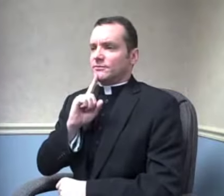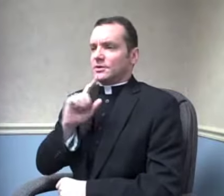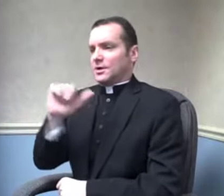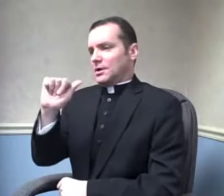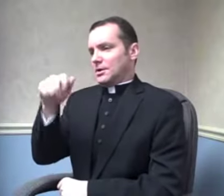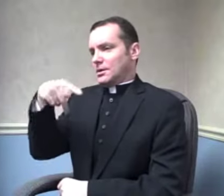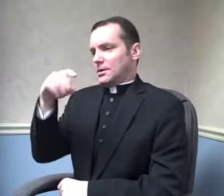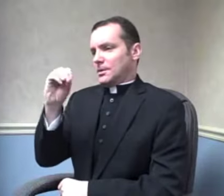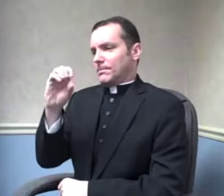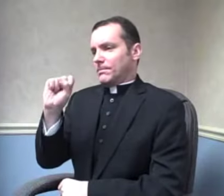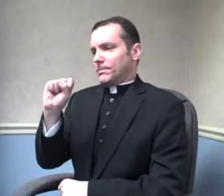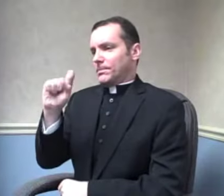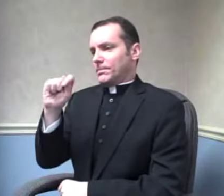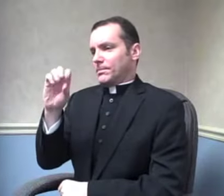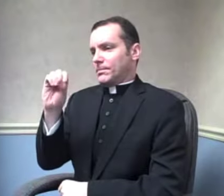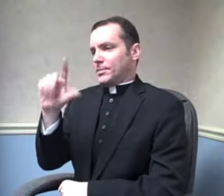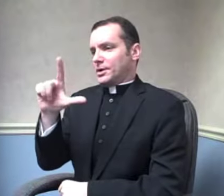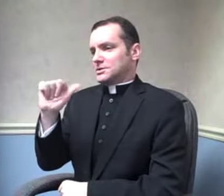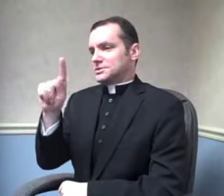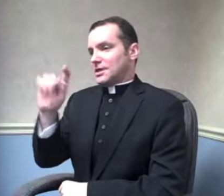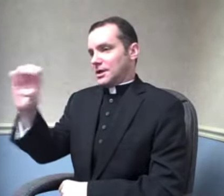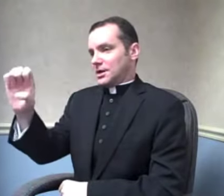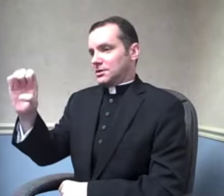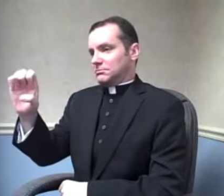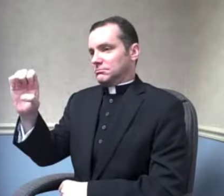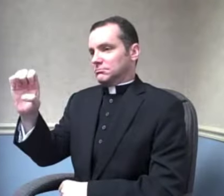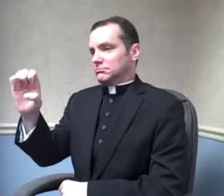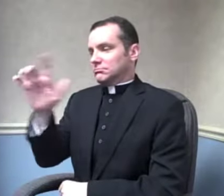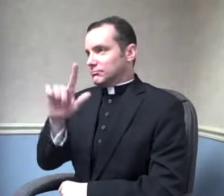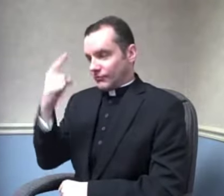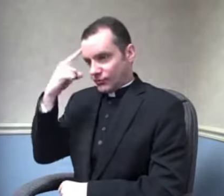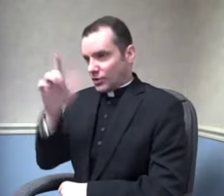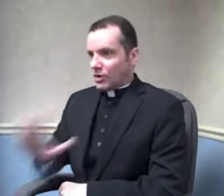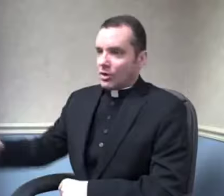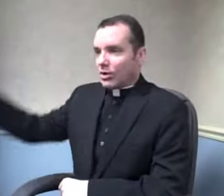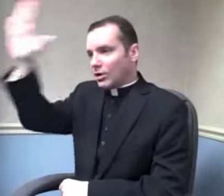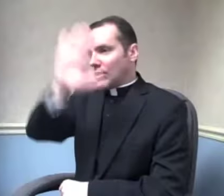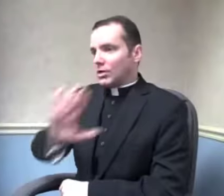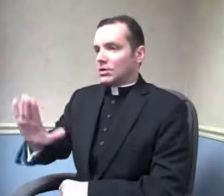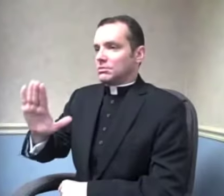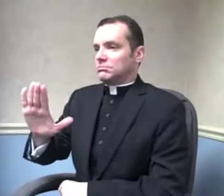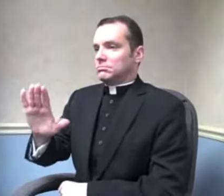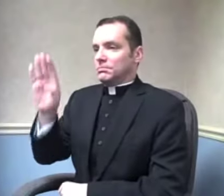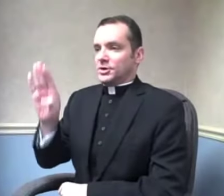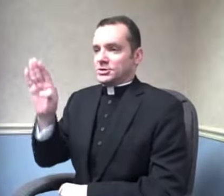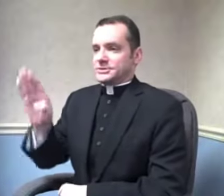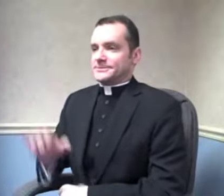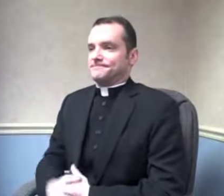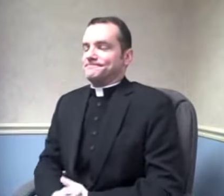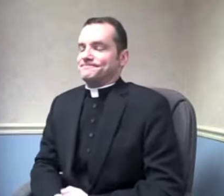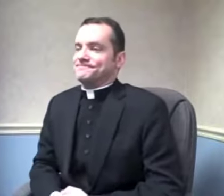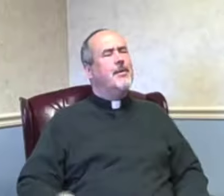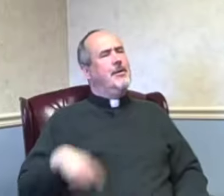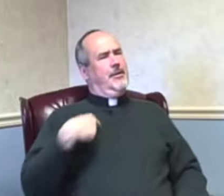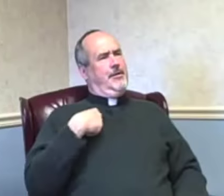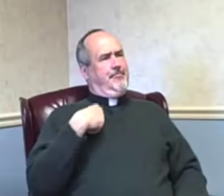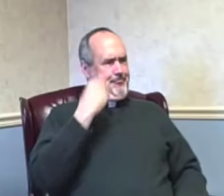the director of the deaf apostle or apostolic for the whole Archdiocese of Boston.